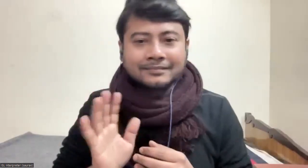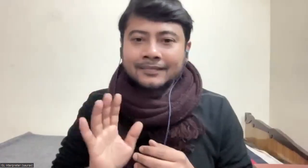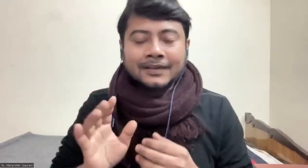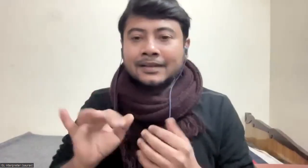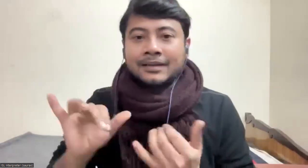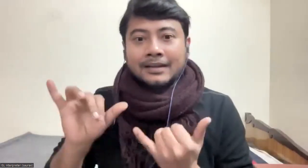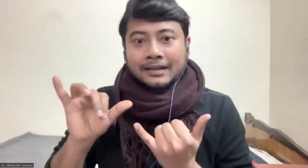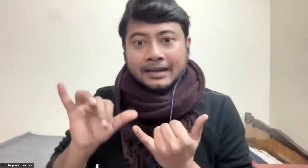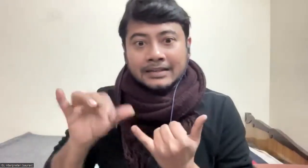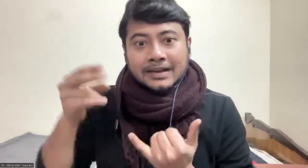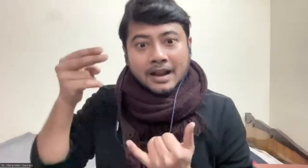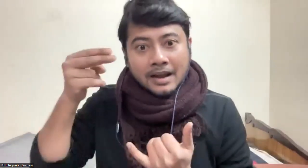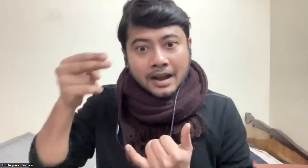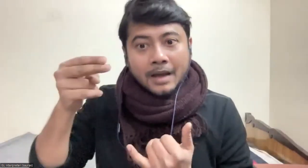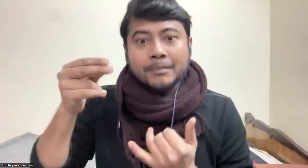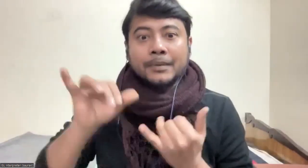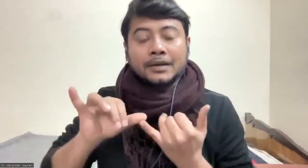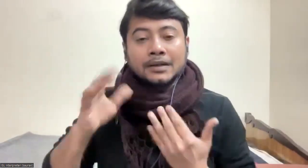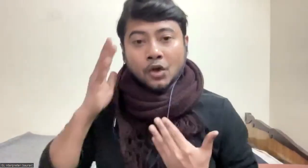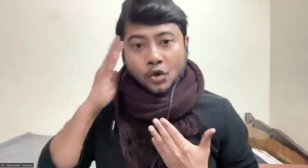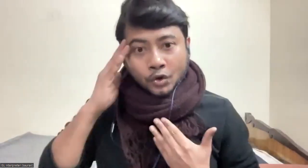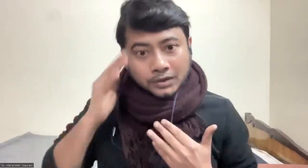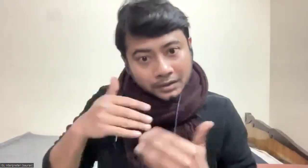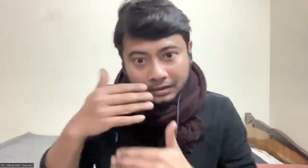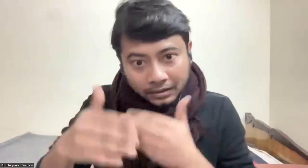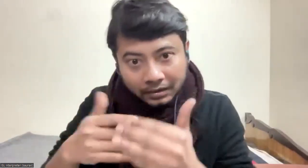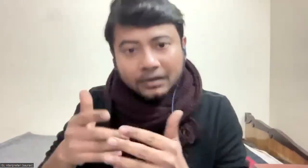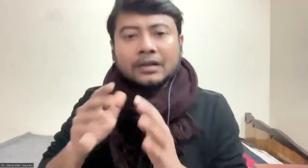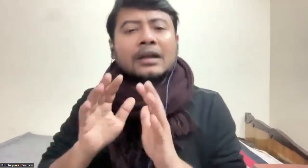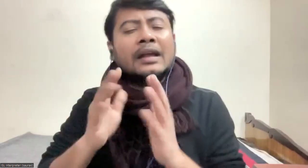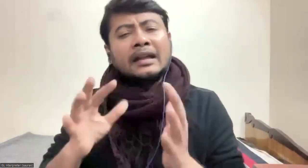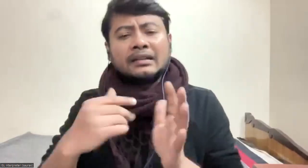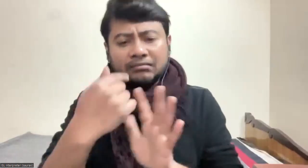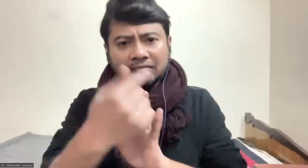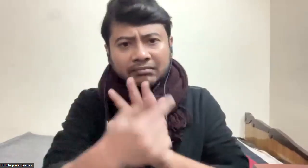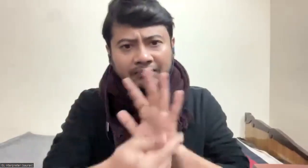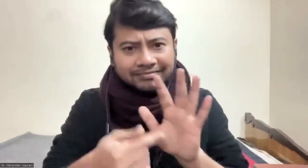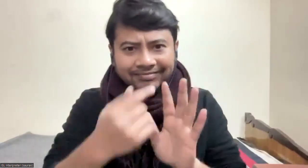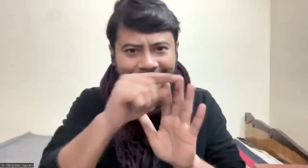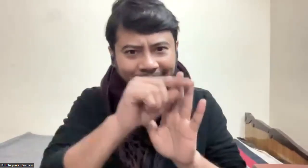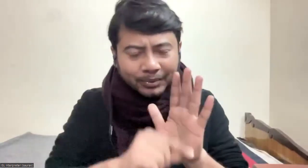restrain yourself from committing more sinful activities. Like, for example, somebody is,